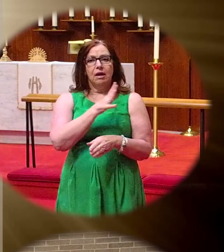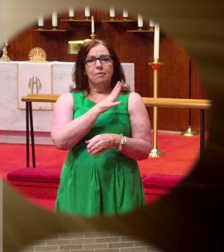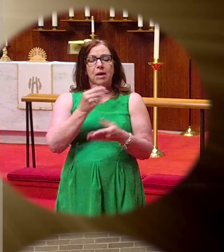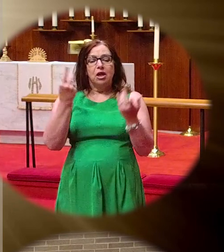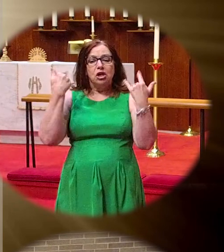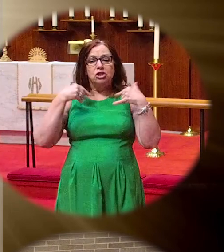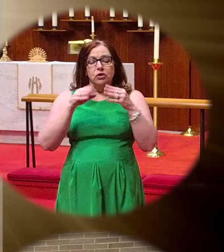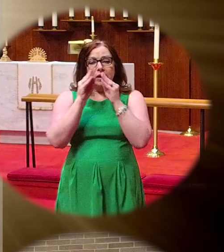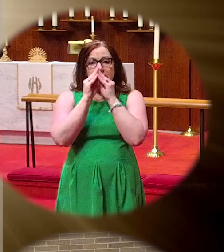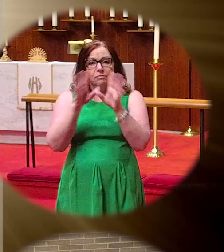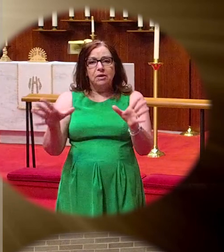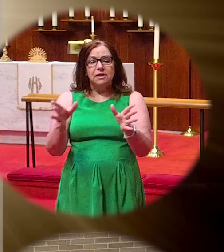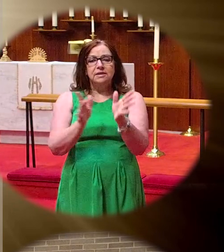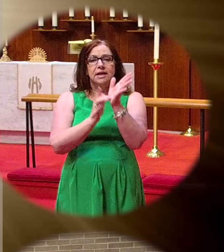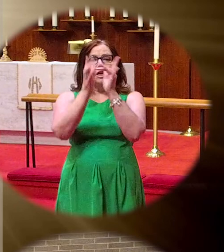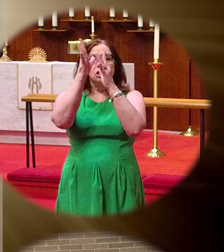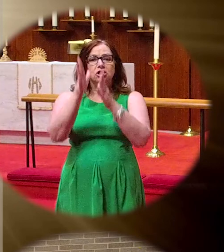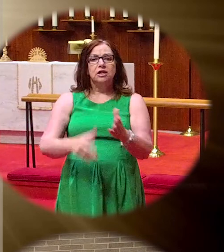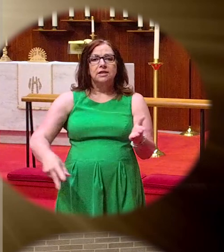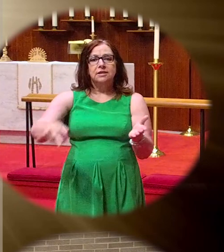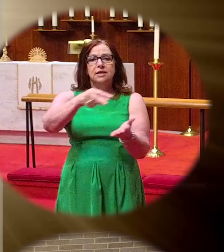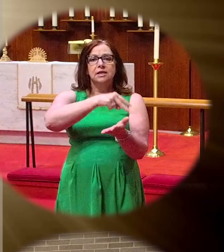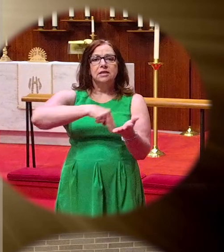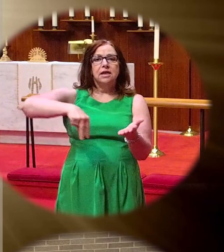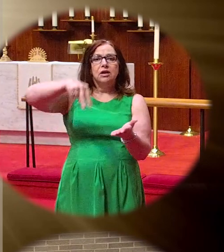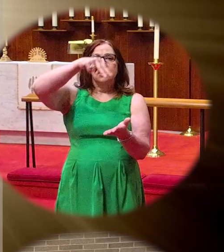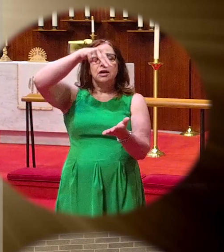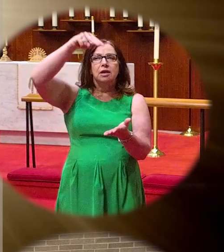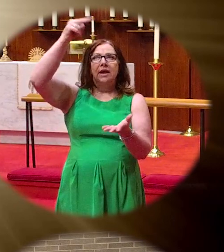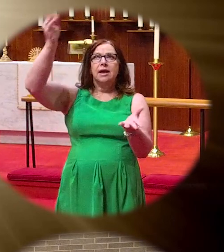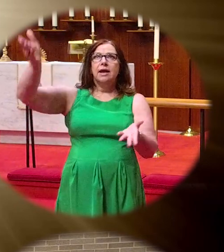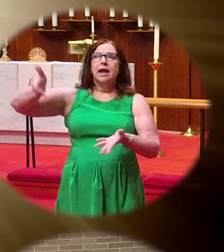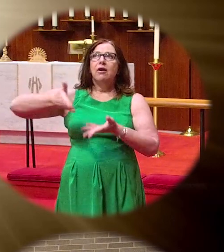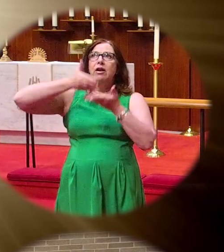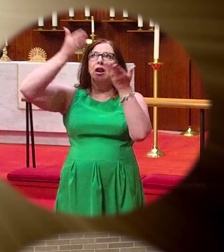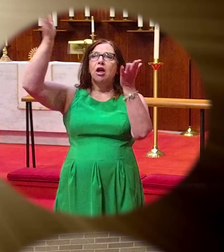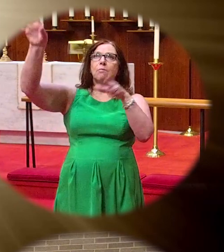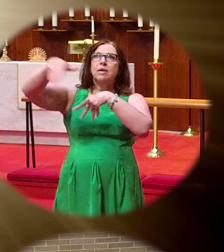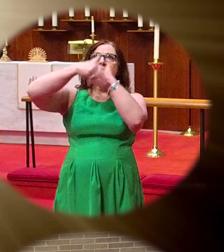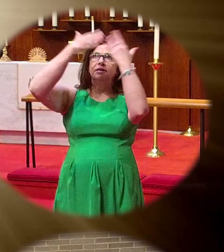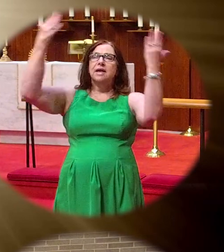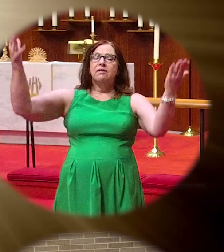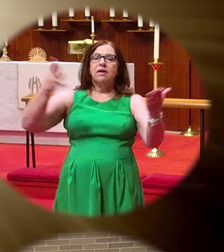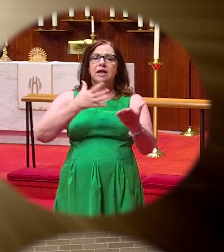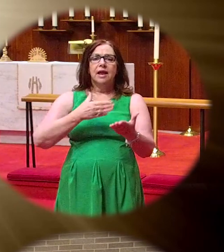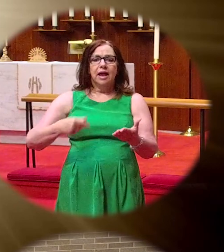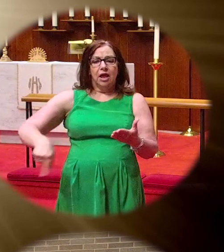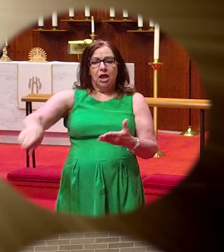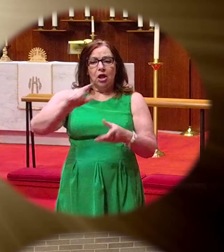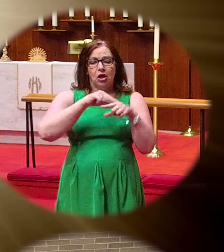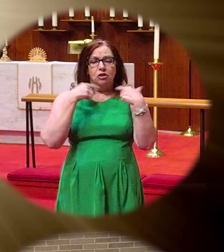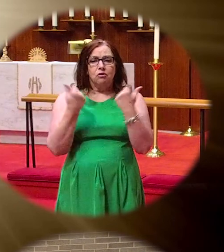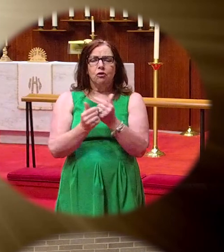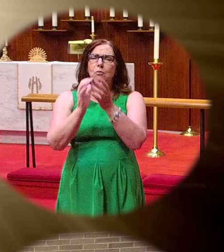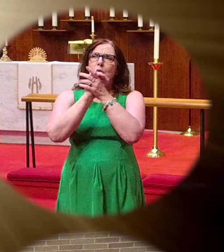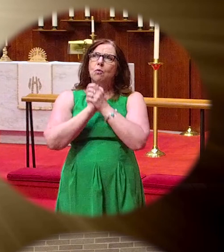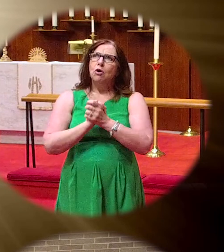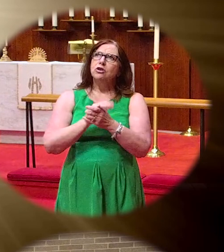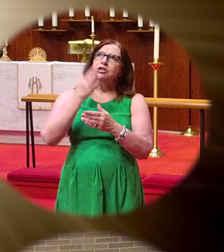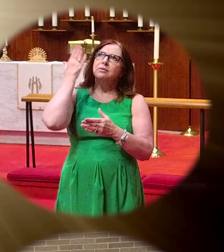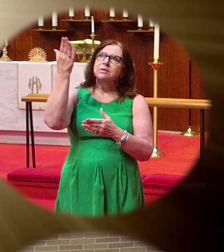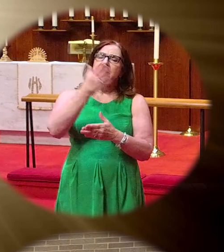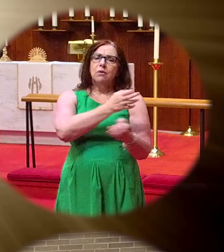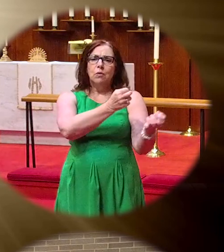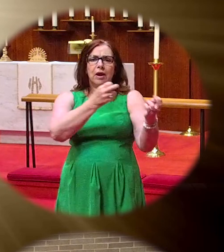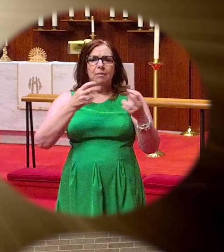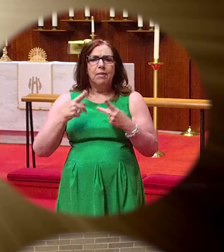parted from them and was carried up into heaven. And they worshiped him and returned to Jerusalem